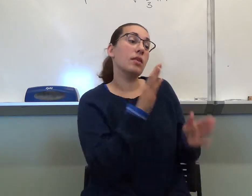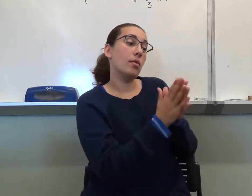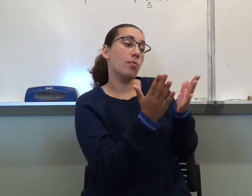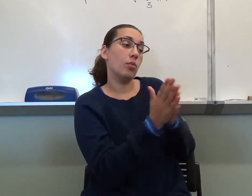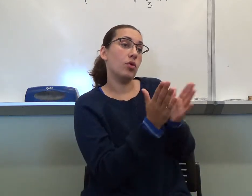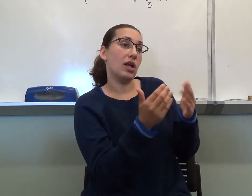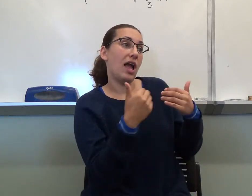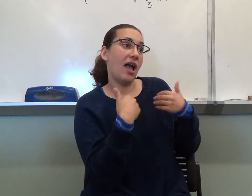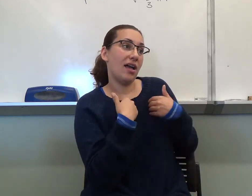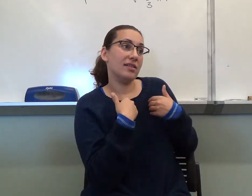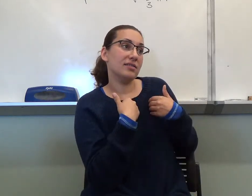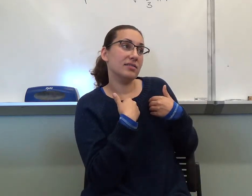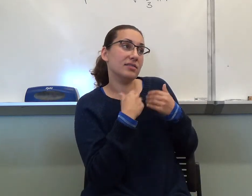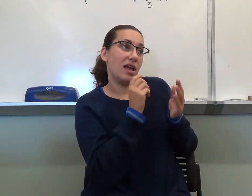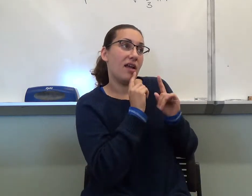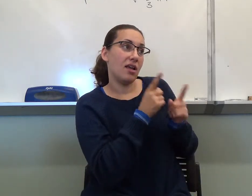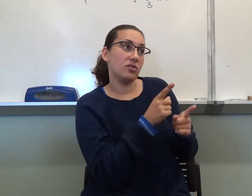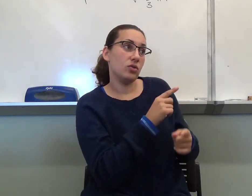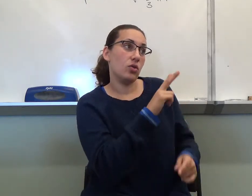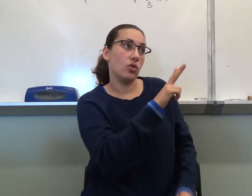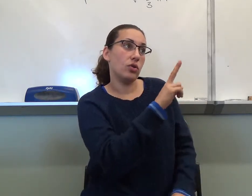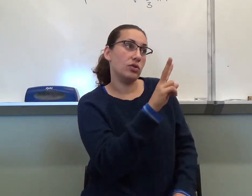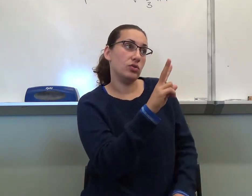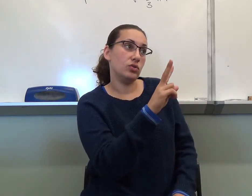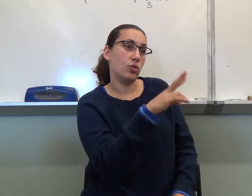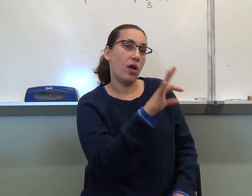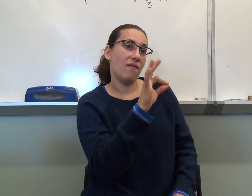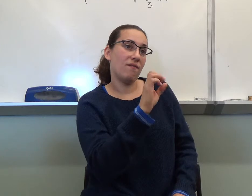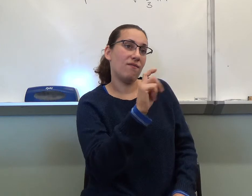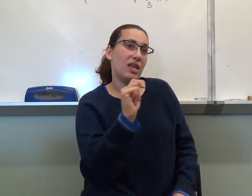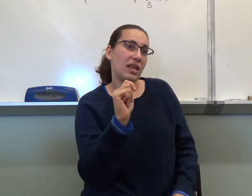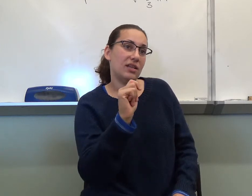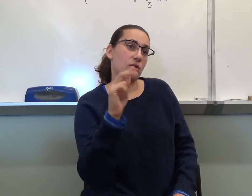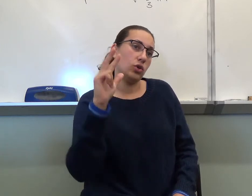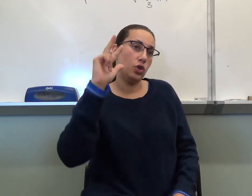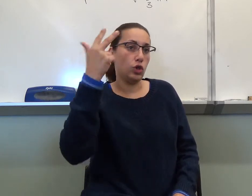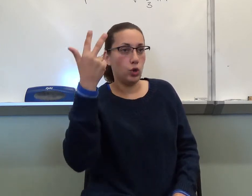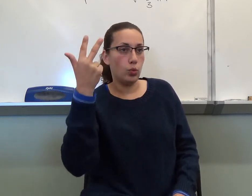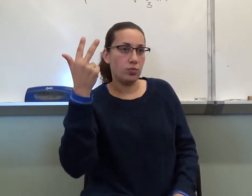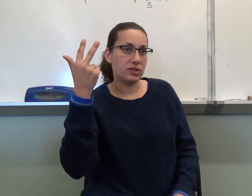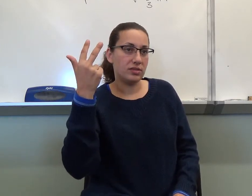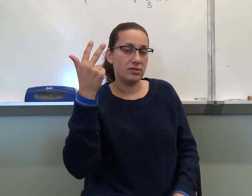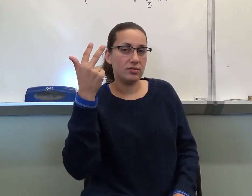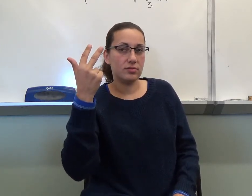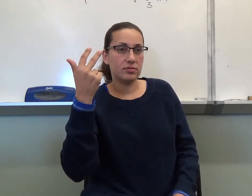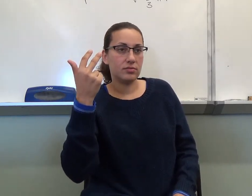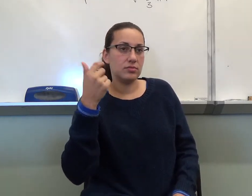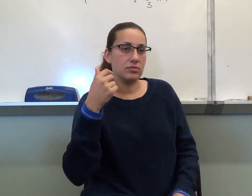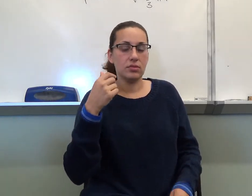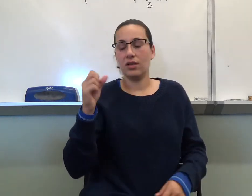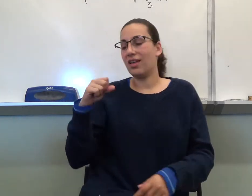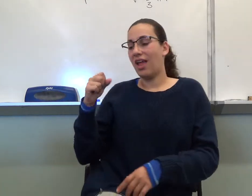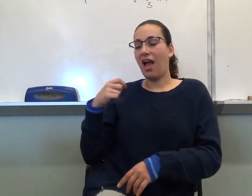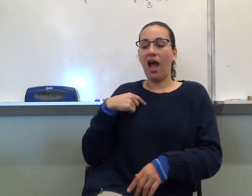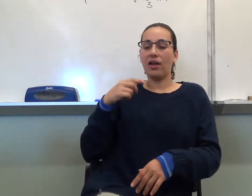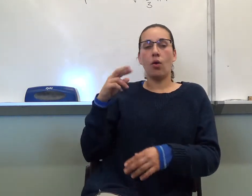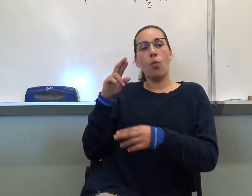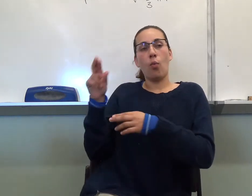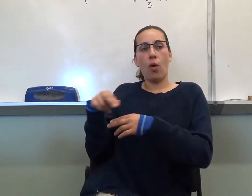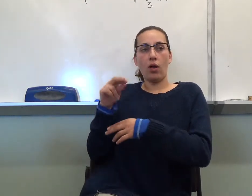it's square. because they I didn't mean, use cube. as accurate Yeah. measurement over here. I chopped off, I rounded that off. Okay. This is